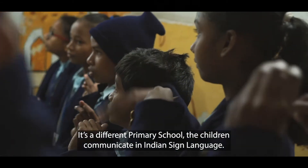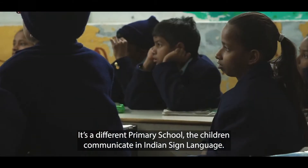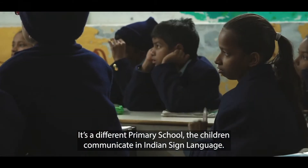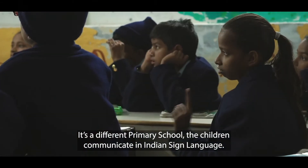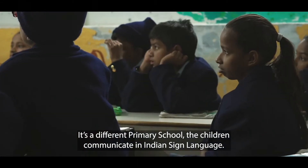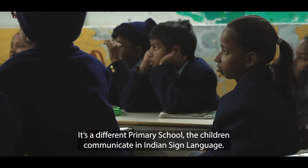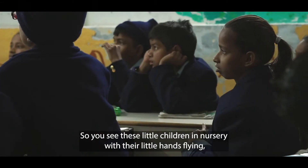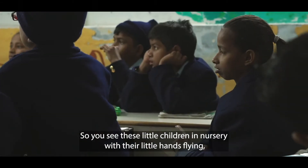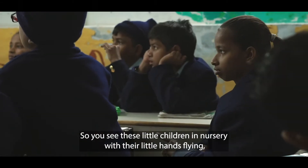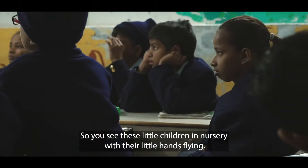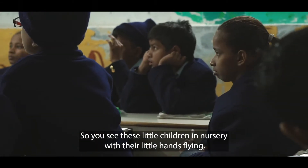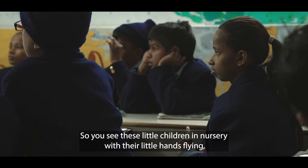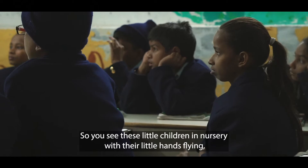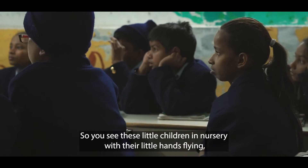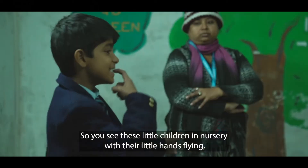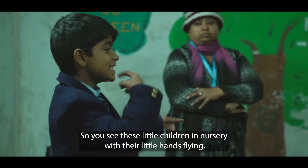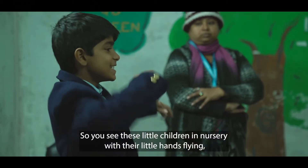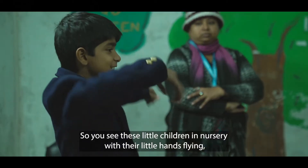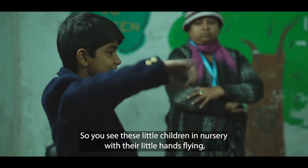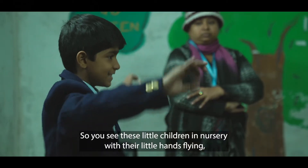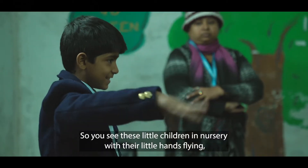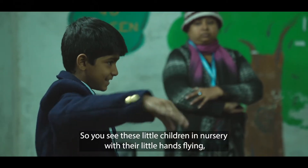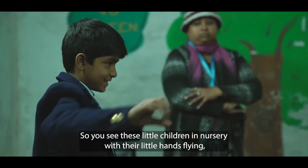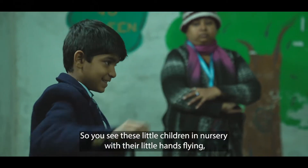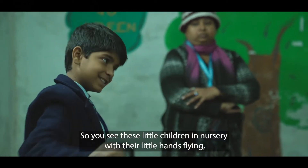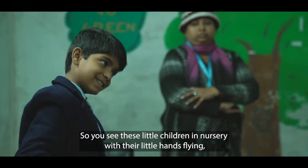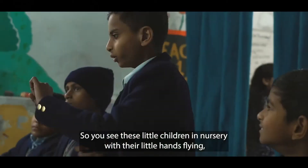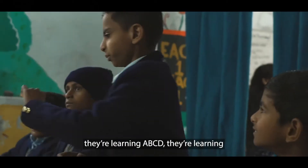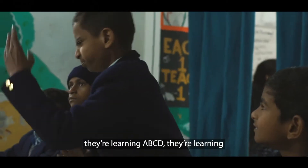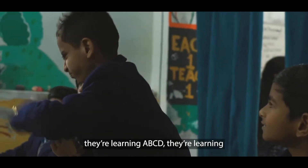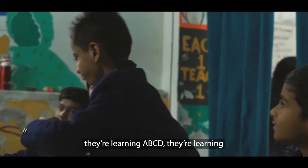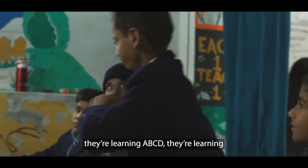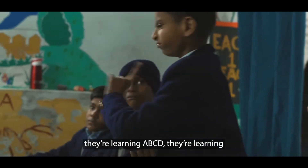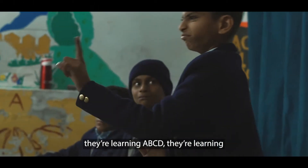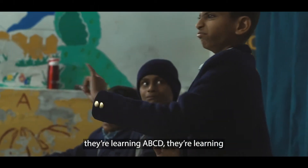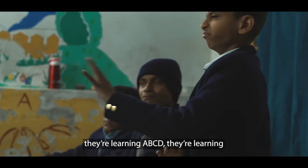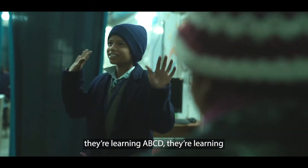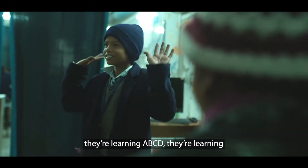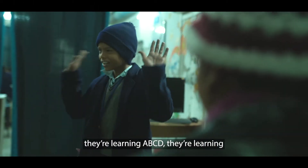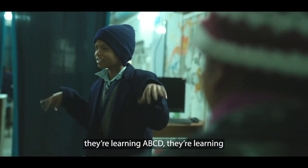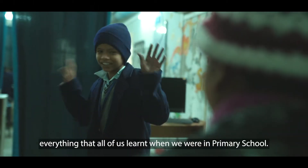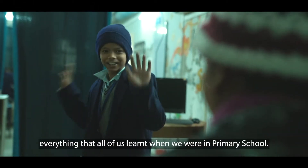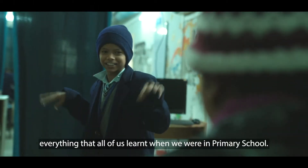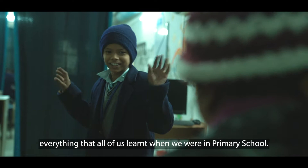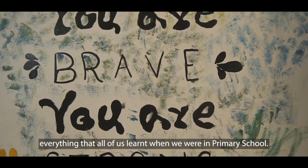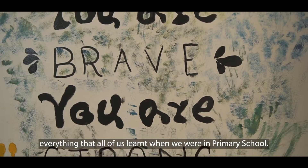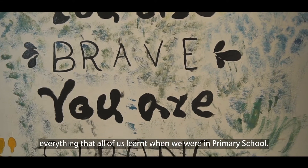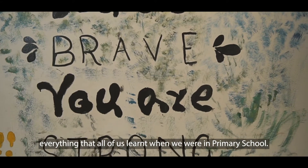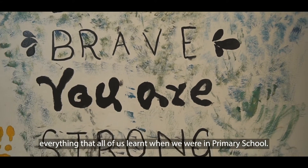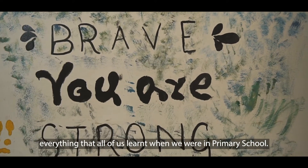Language. So you see these little children in nursery with their little hands flying, they're learning A, B, C, D, they're learning everything that all of us